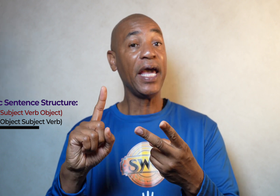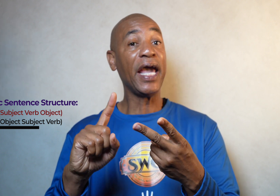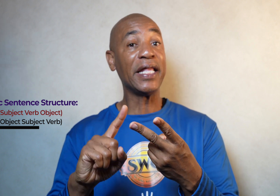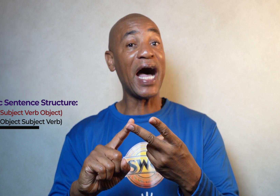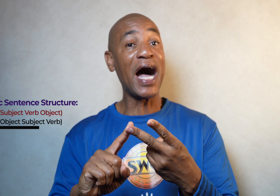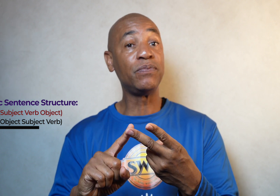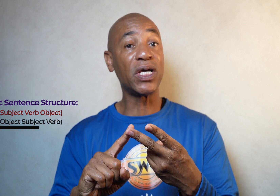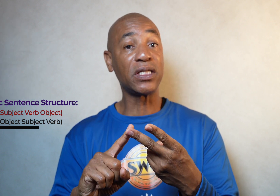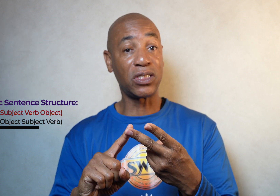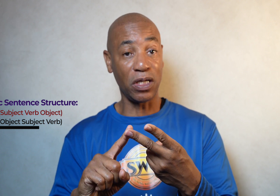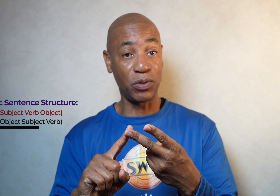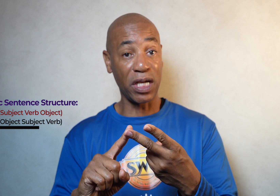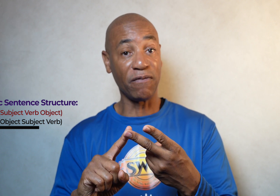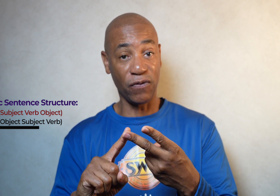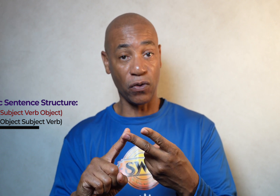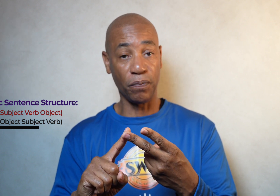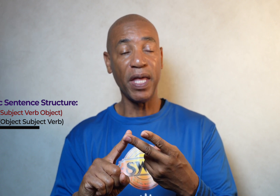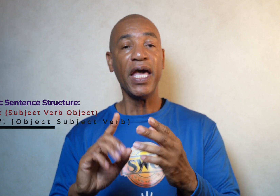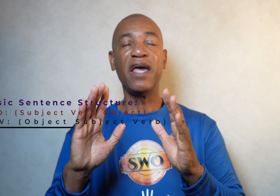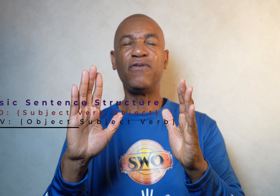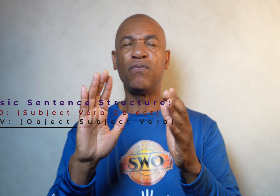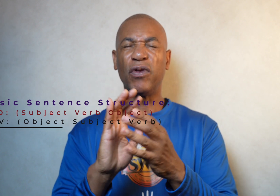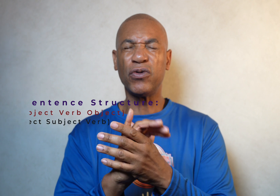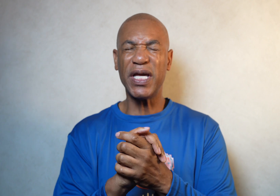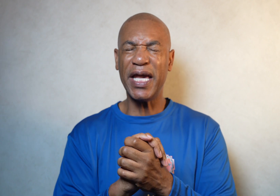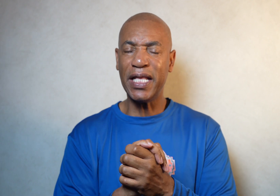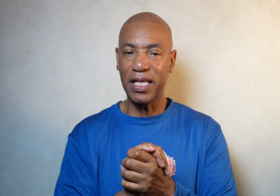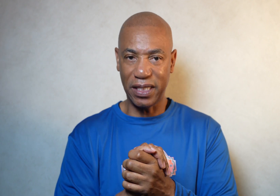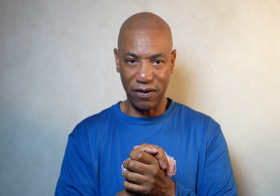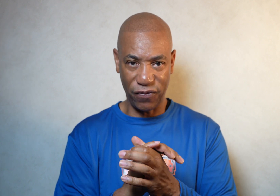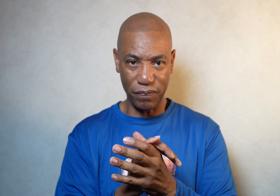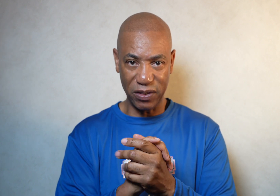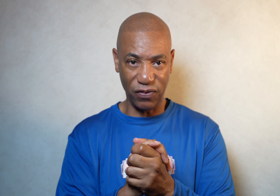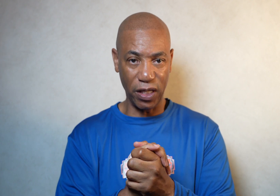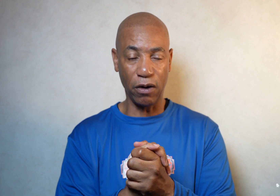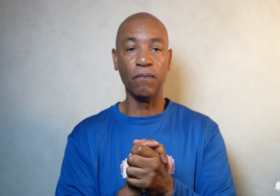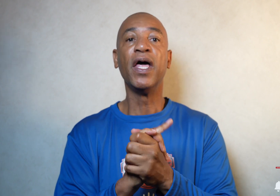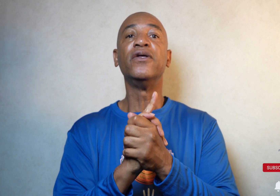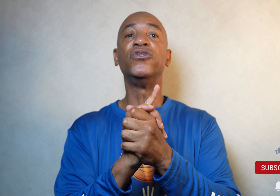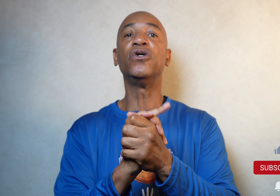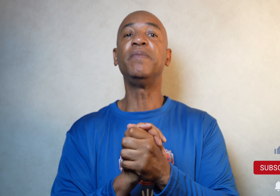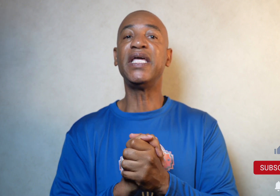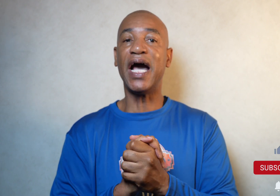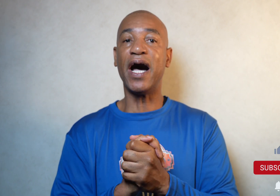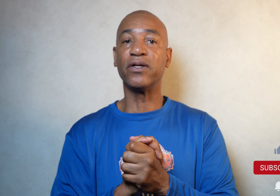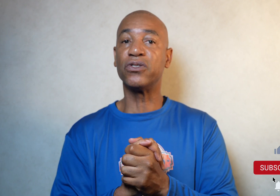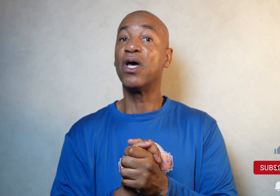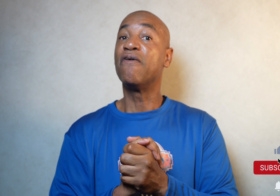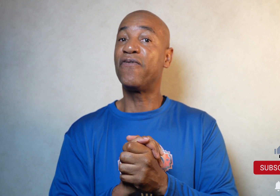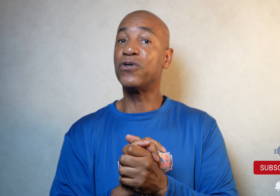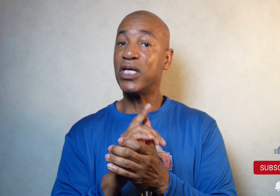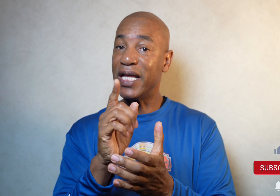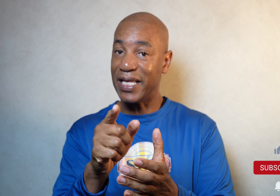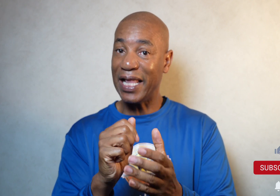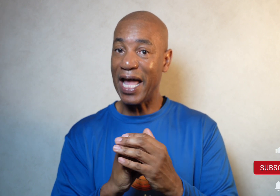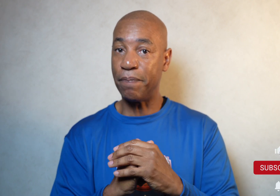and object, subject, verb. If you've learned anything from this video, do me the honors. First, hit that like